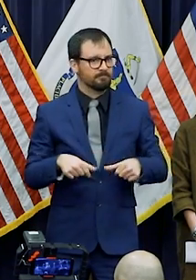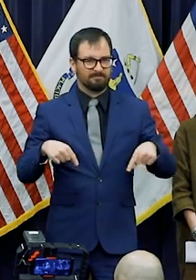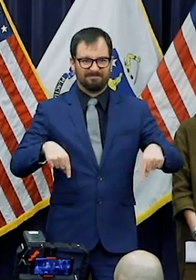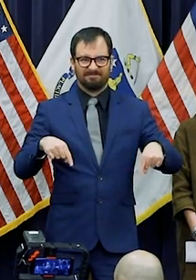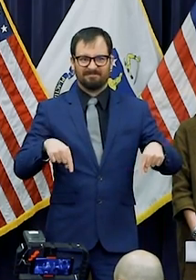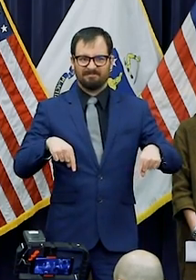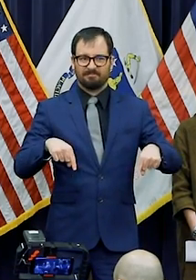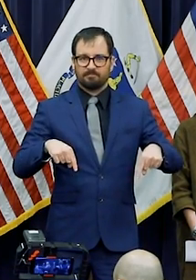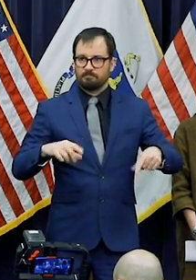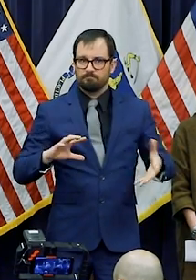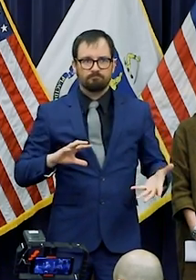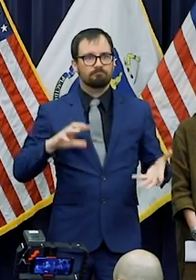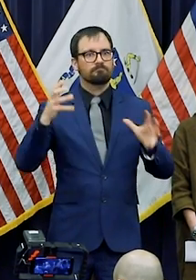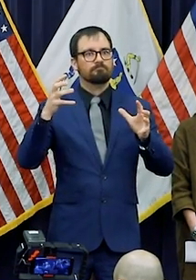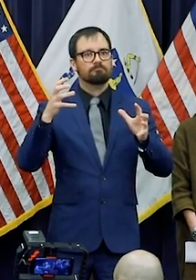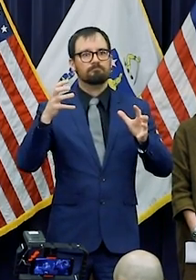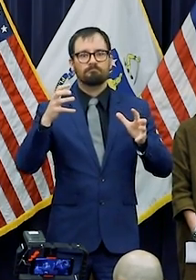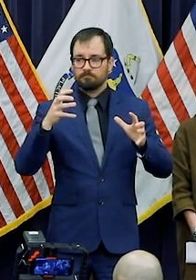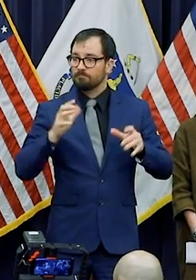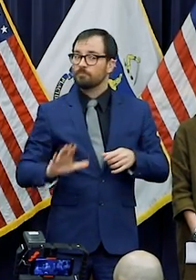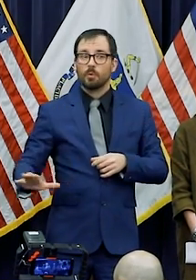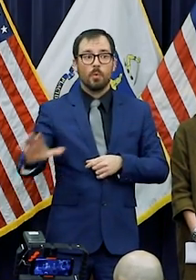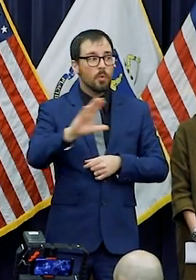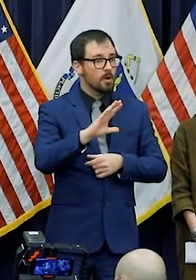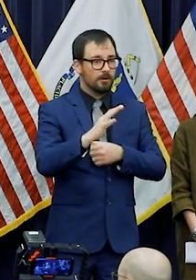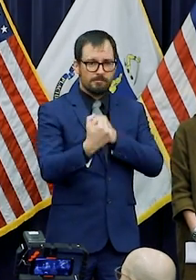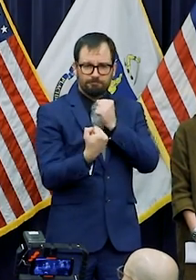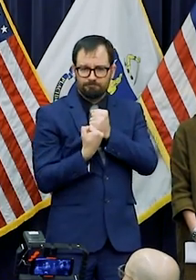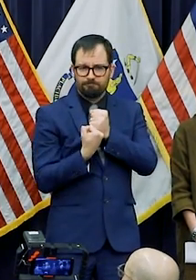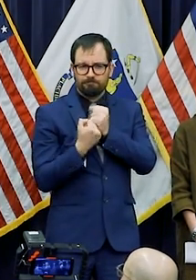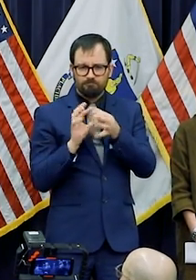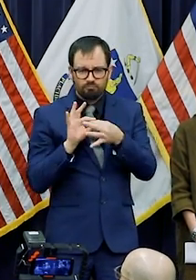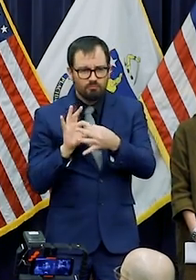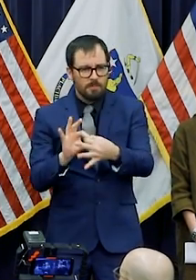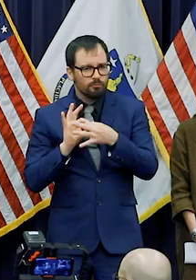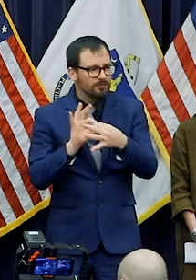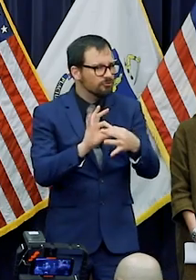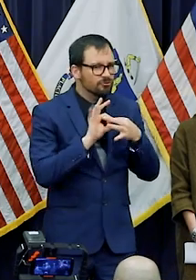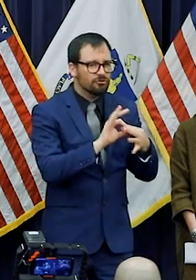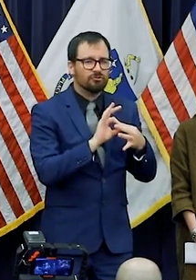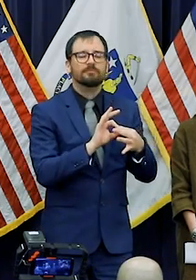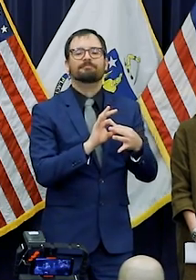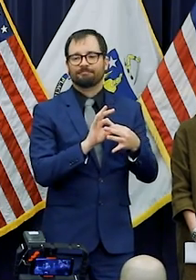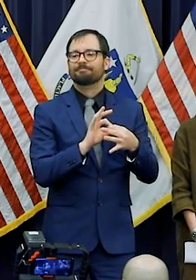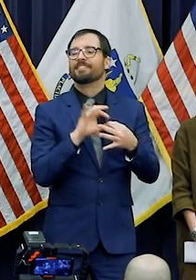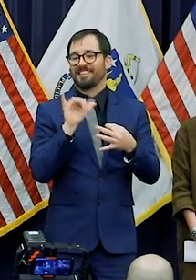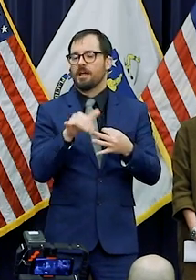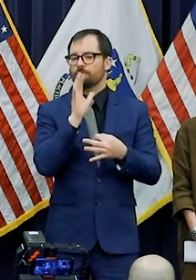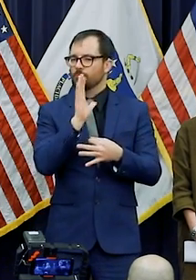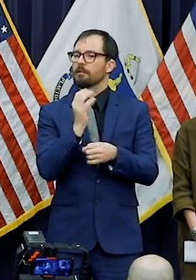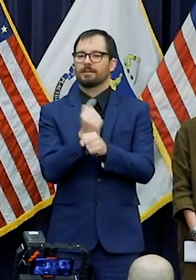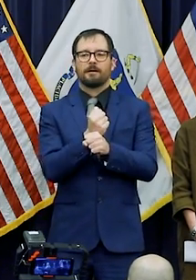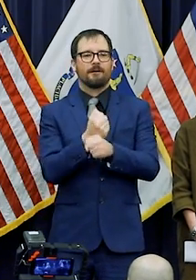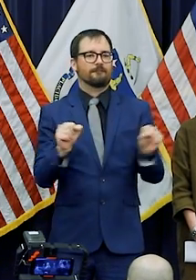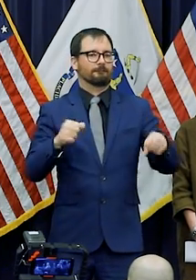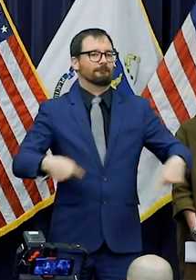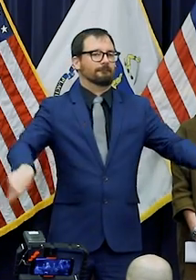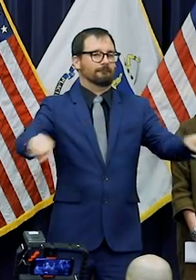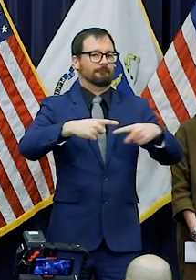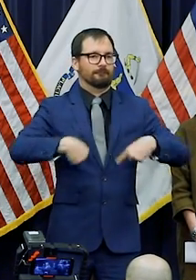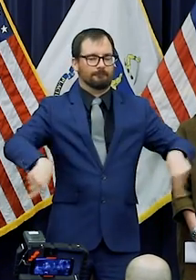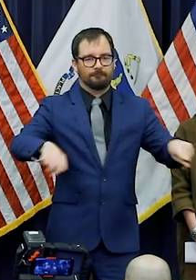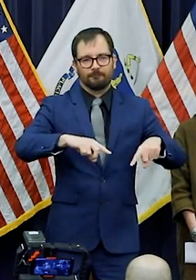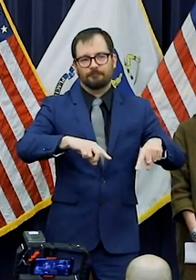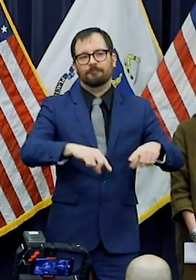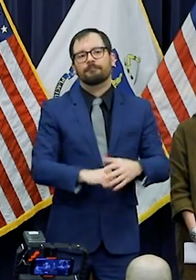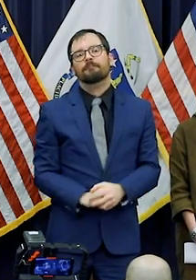community safe, and I'm confident that we're going to get through this together. I would also like to ask everyone to remember the most